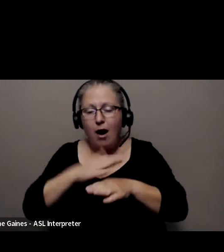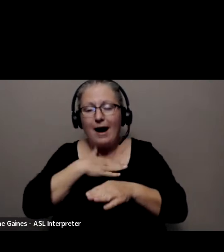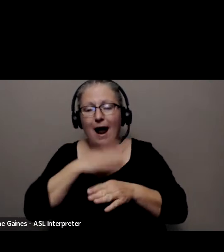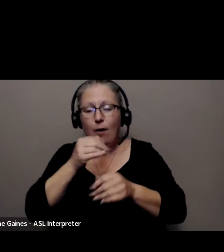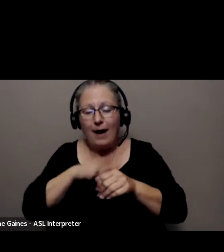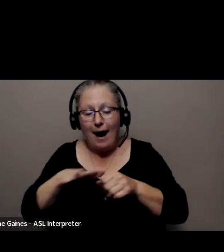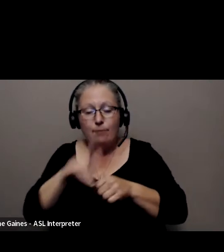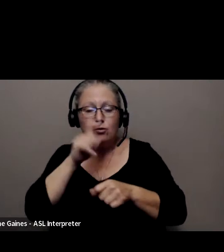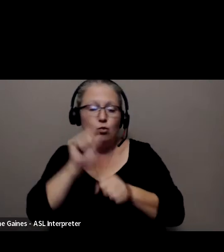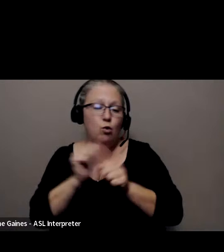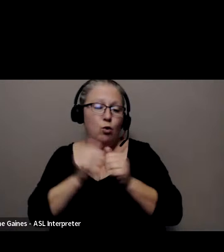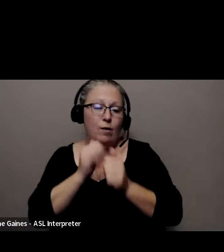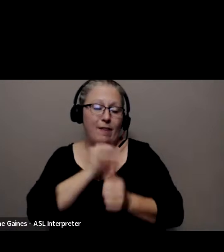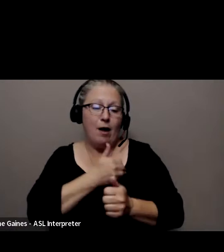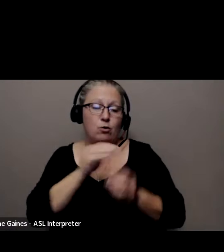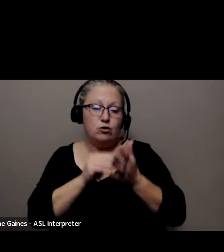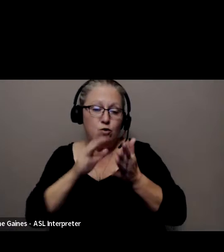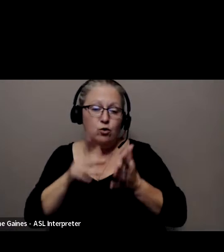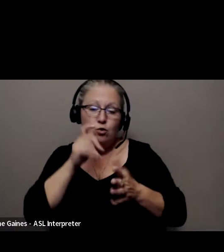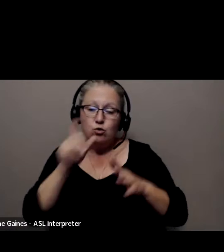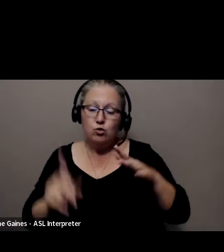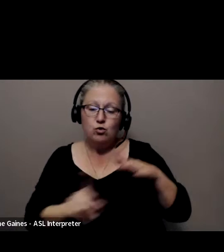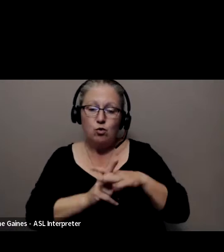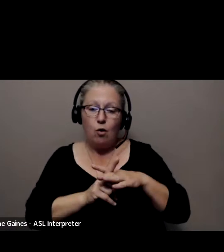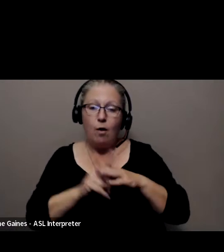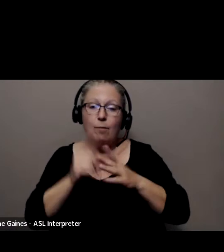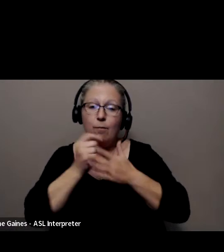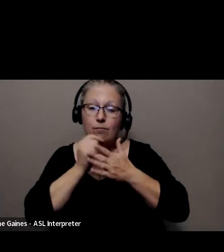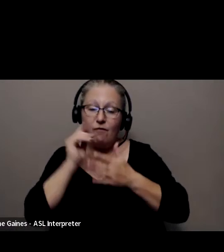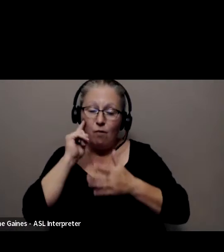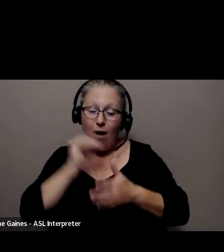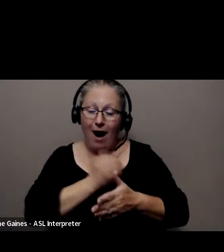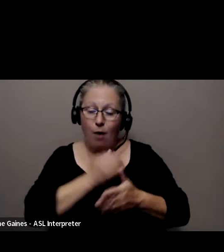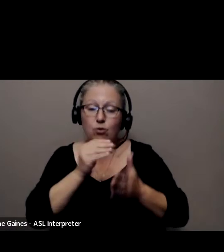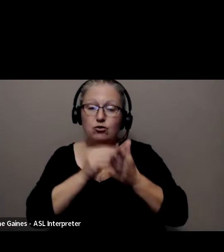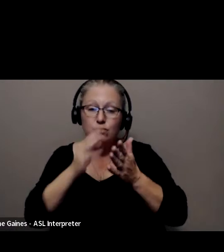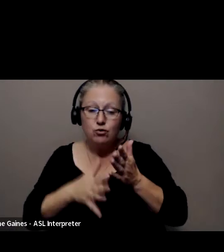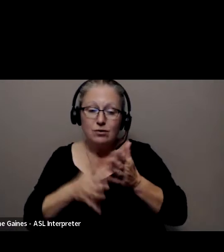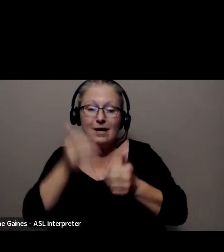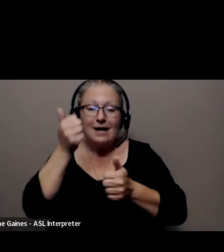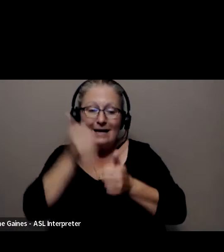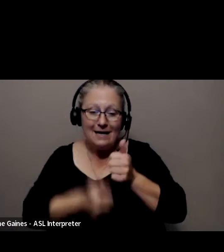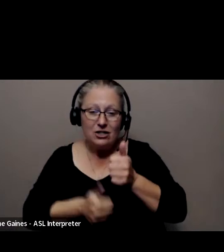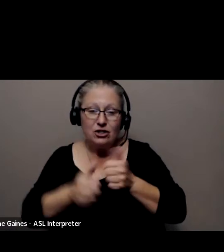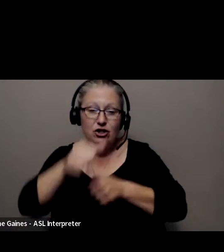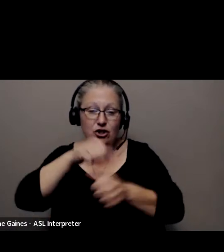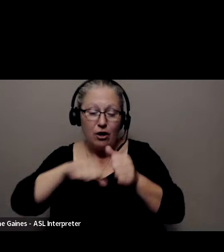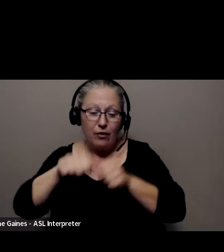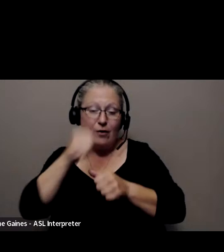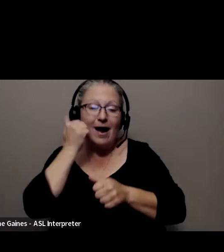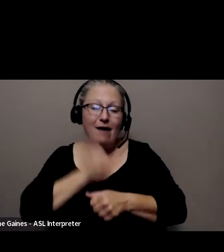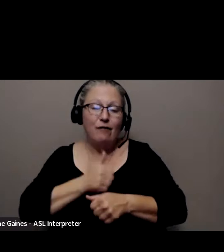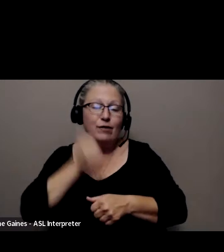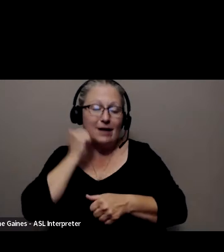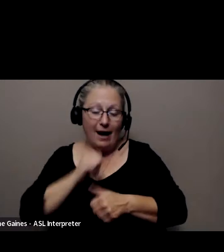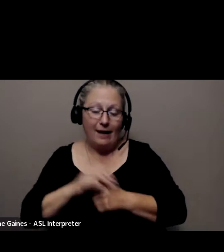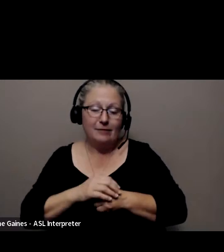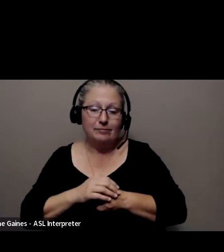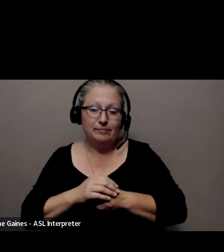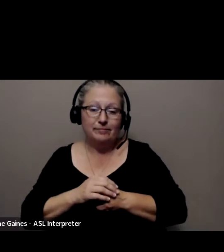works with our students, show up for our students each other every